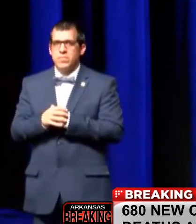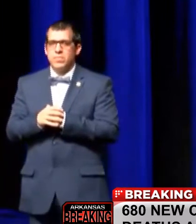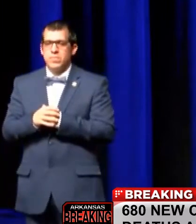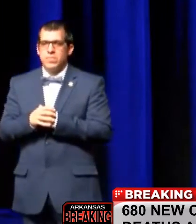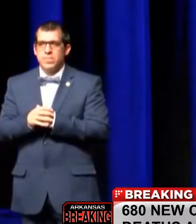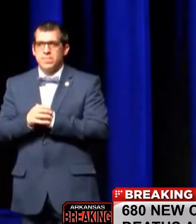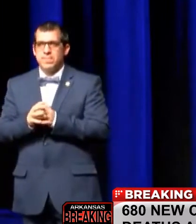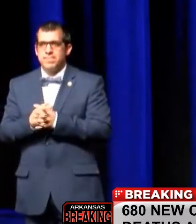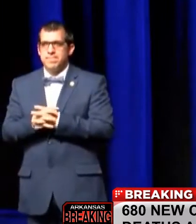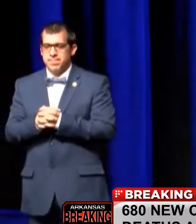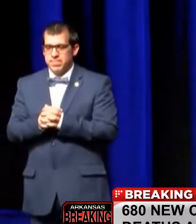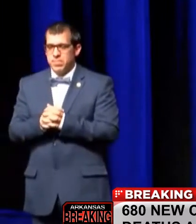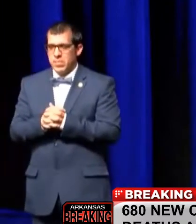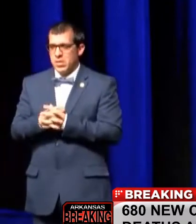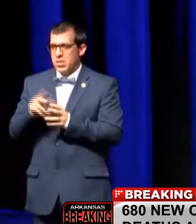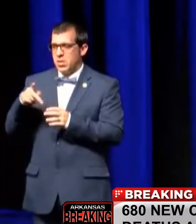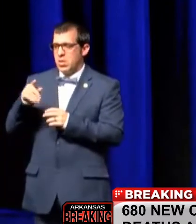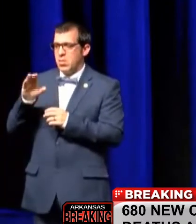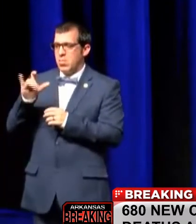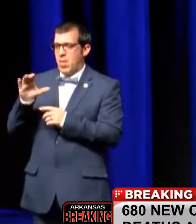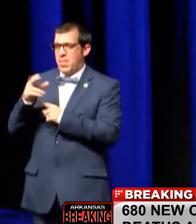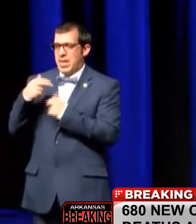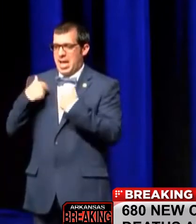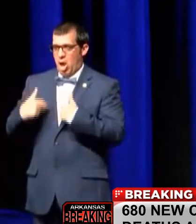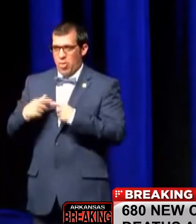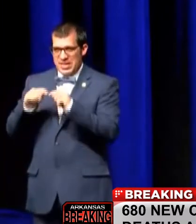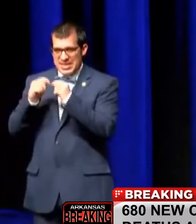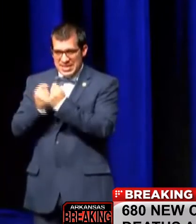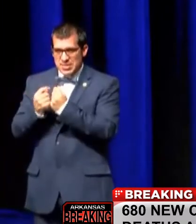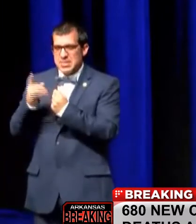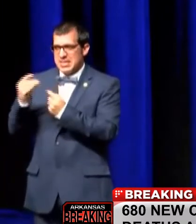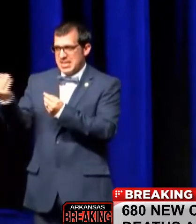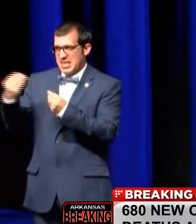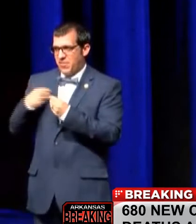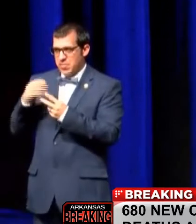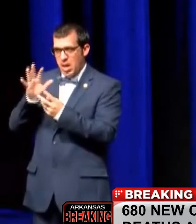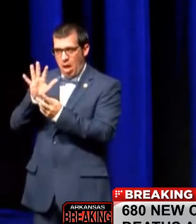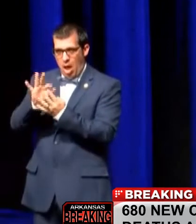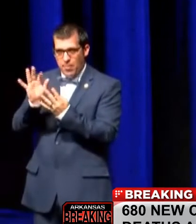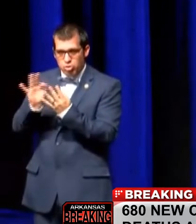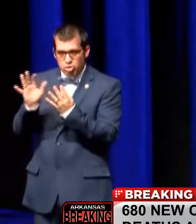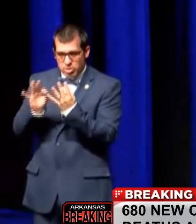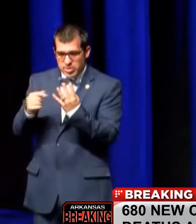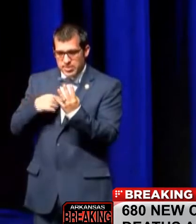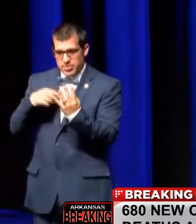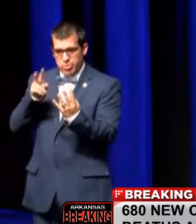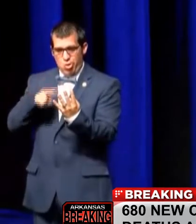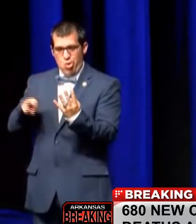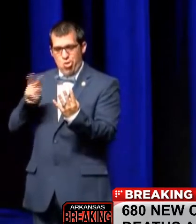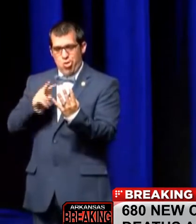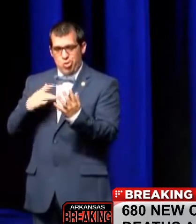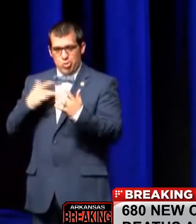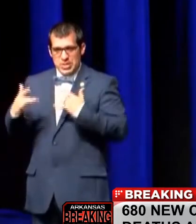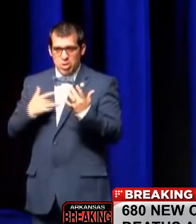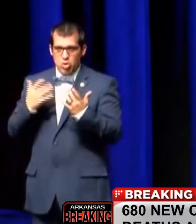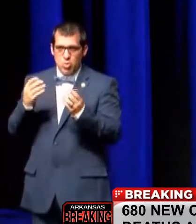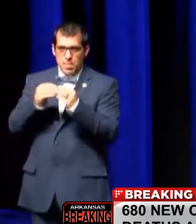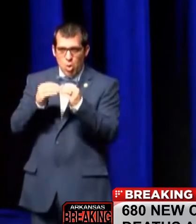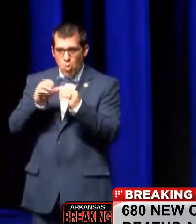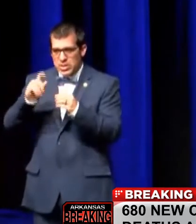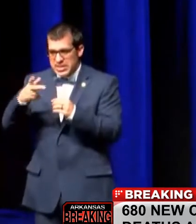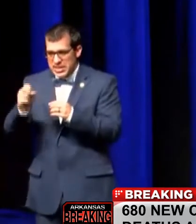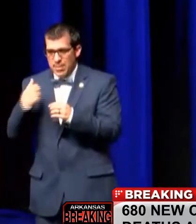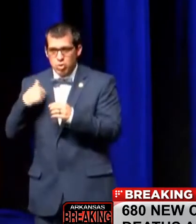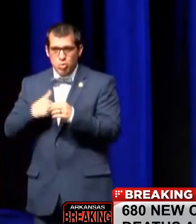The public health team gave me some options to look at as to additional steps that we could